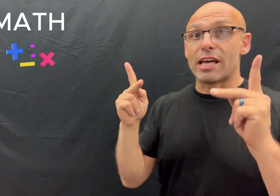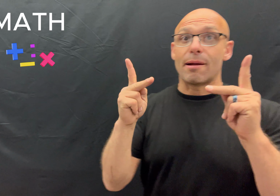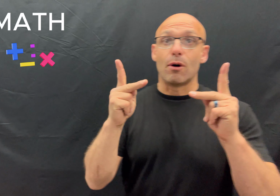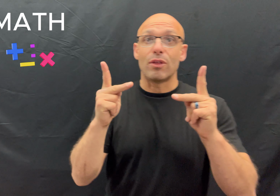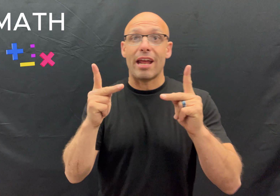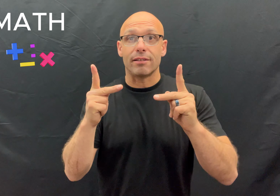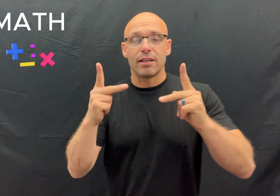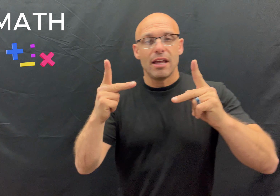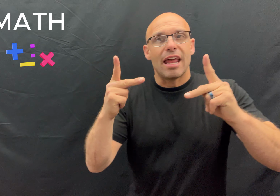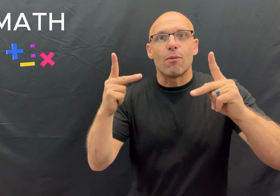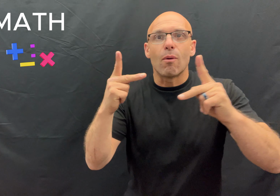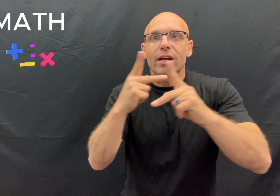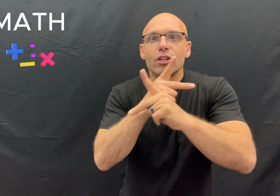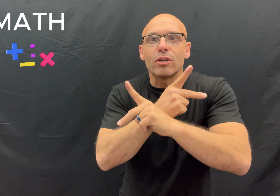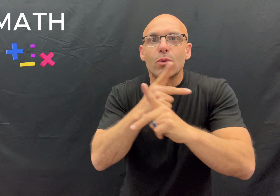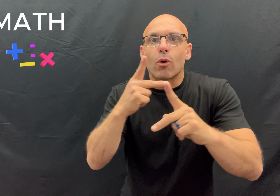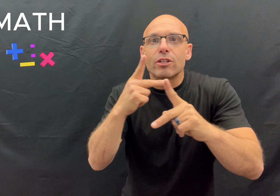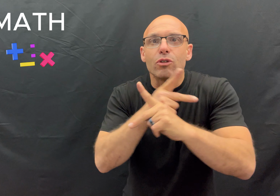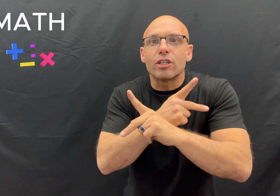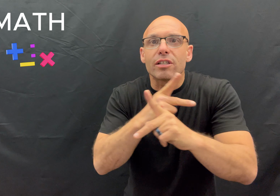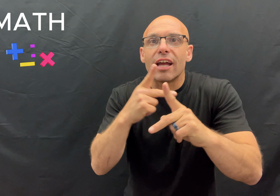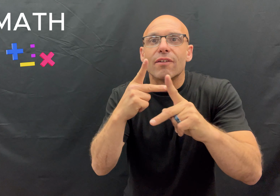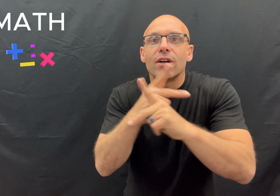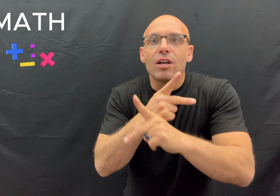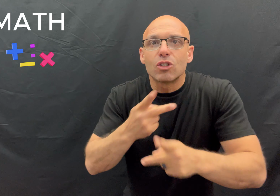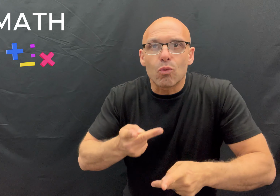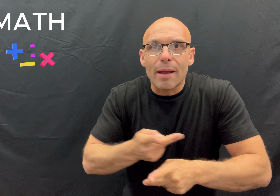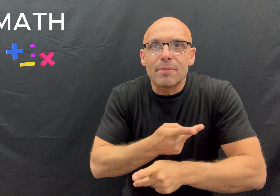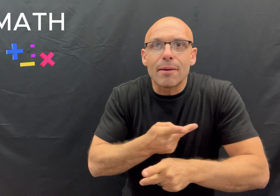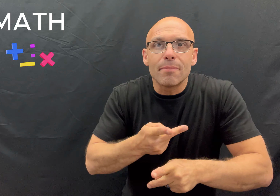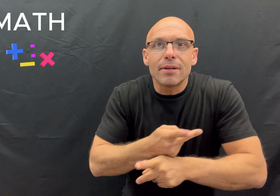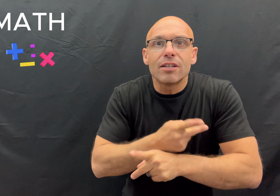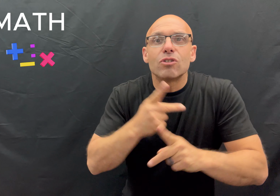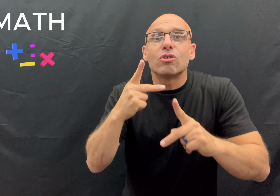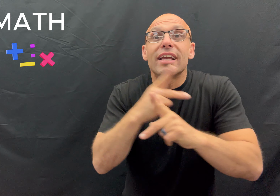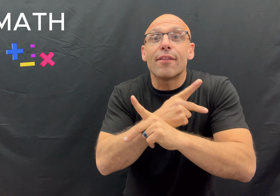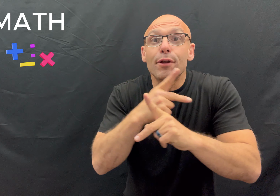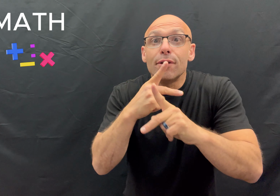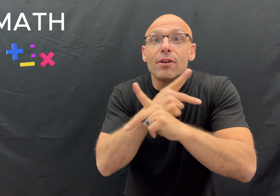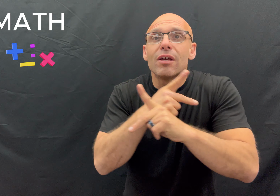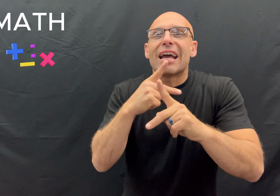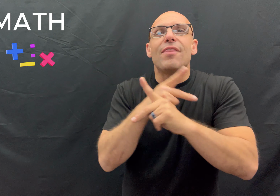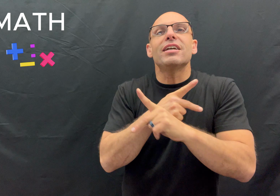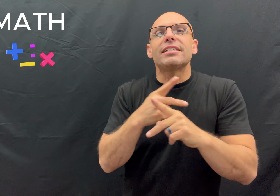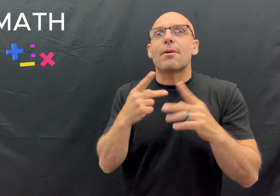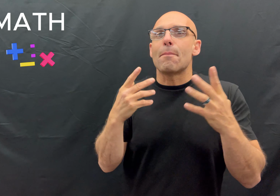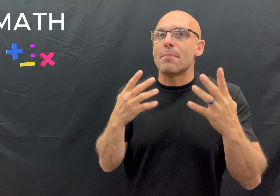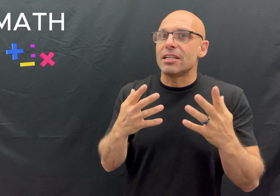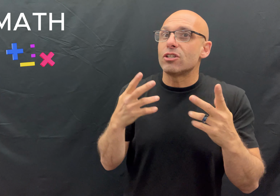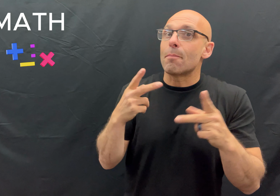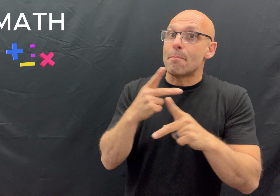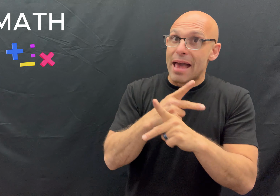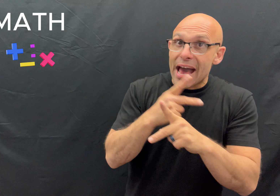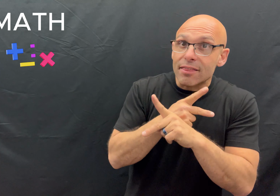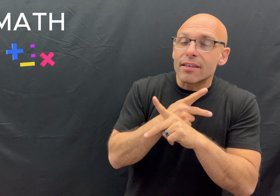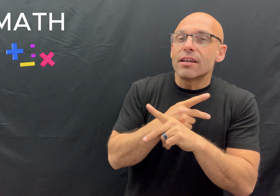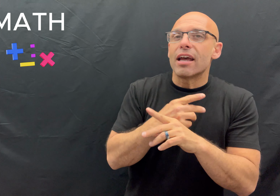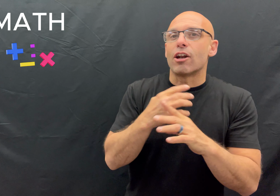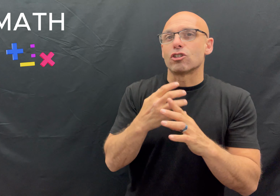both hands. And then what we're gonna do is we're going to just kind of swipe them together. And this means math. It also means